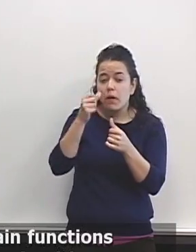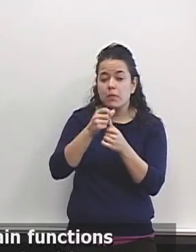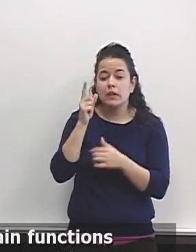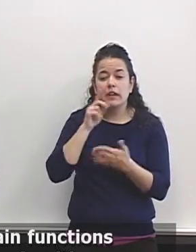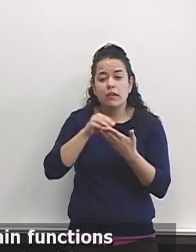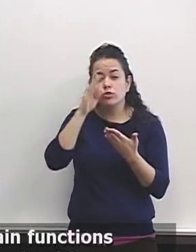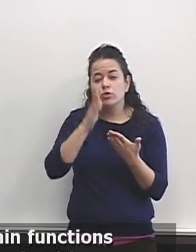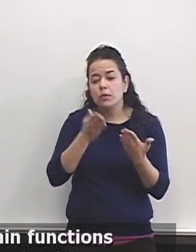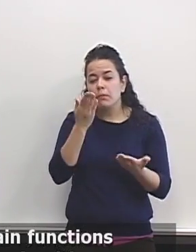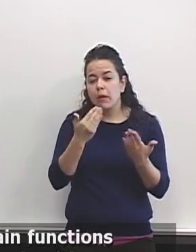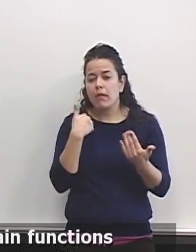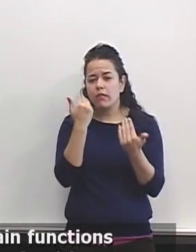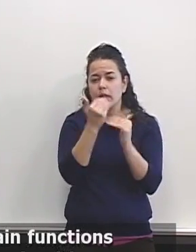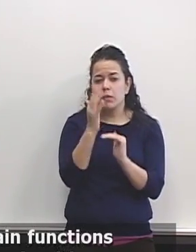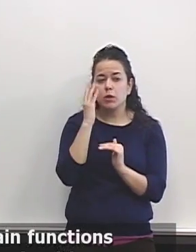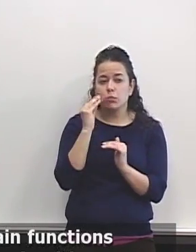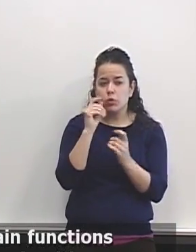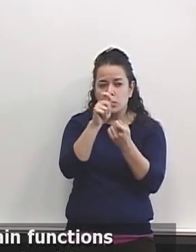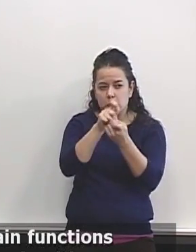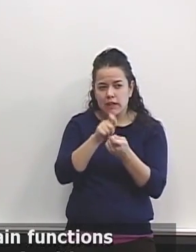certain functions